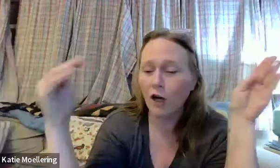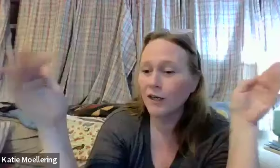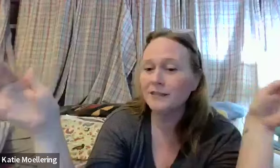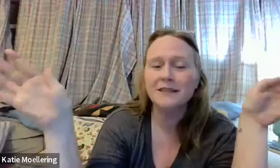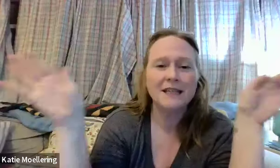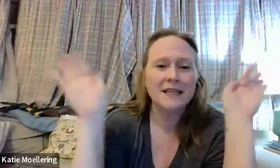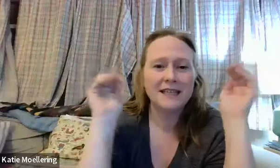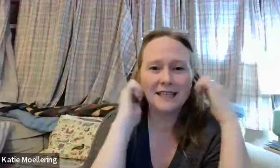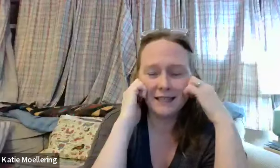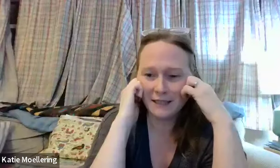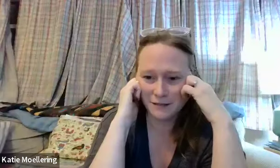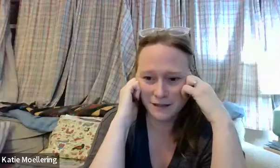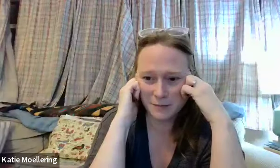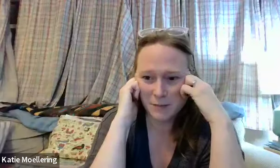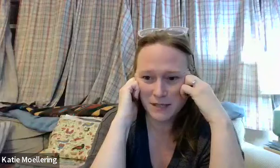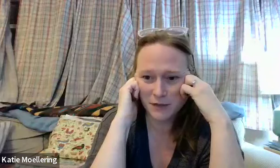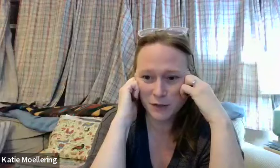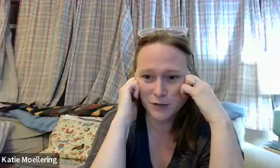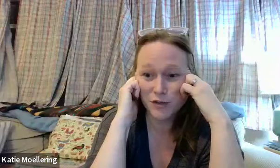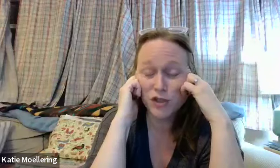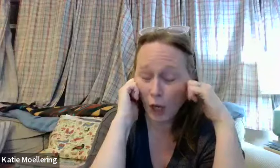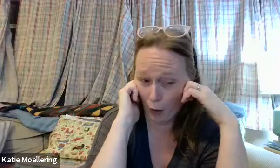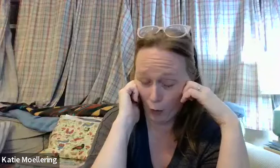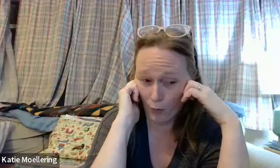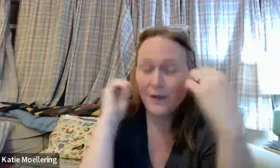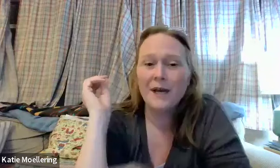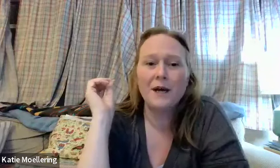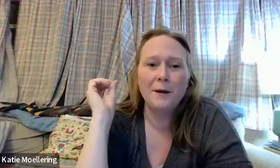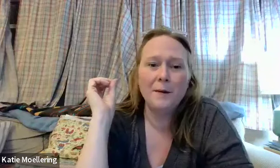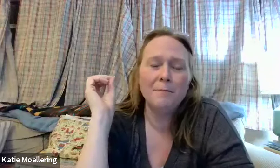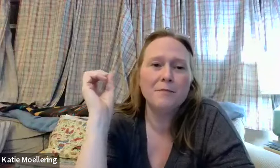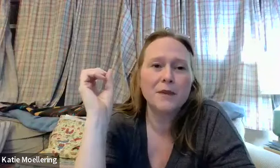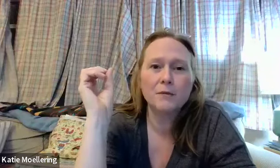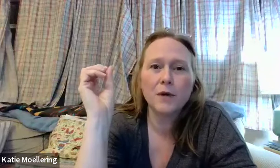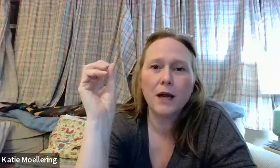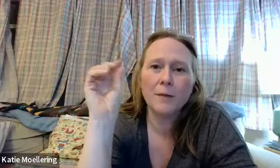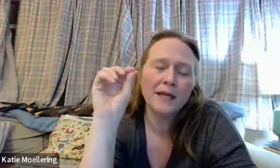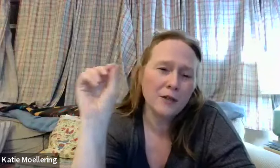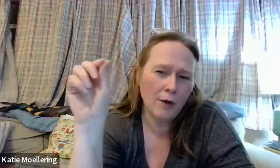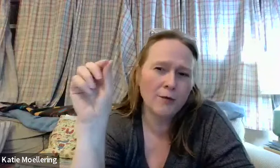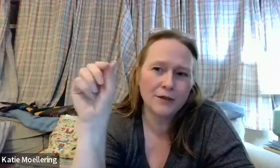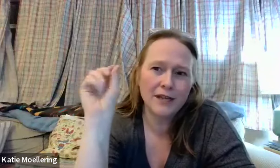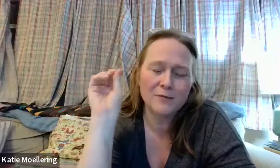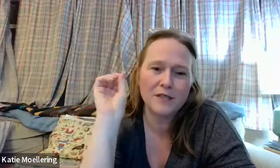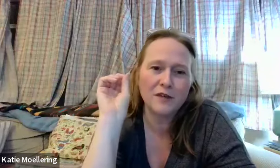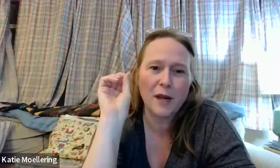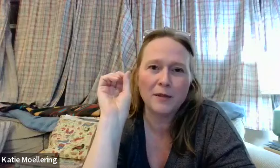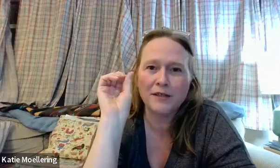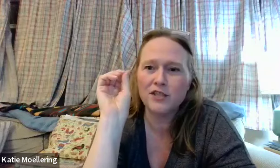long and sometimes difficult. So, I'll make a note on next week's vocabulary